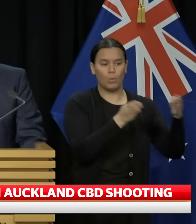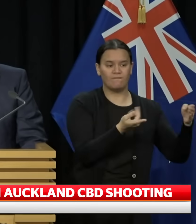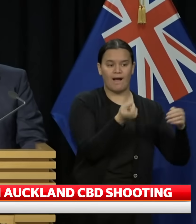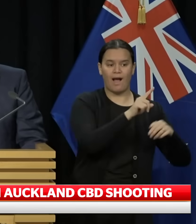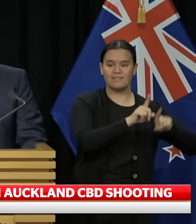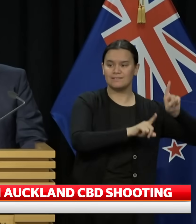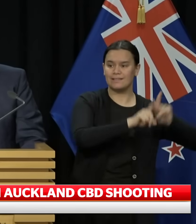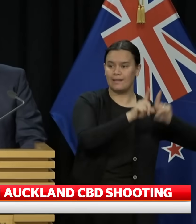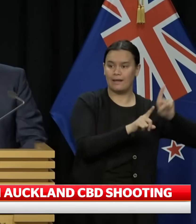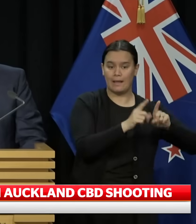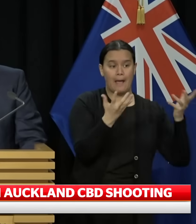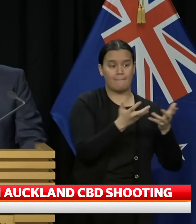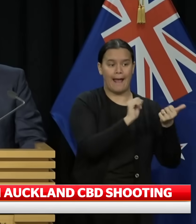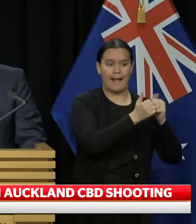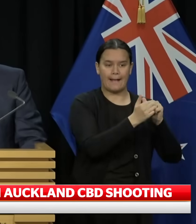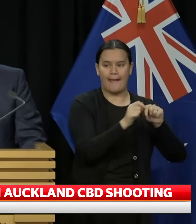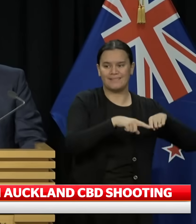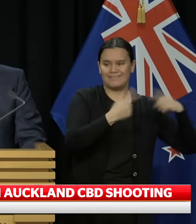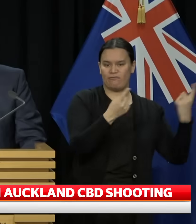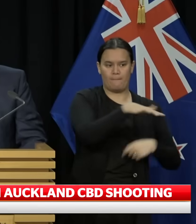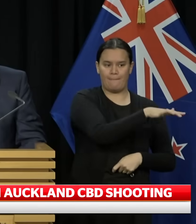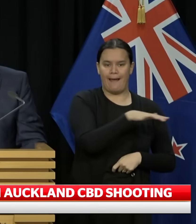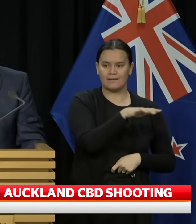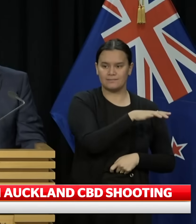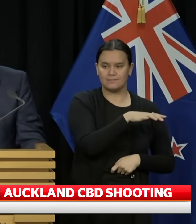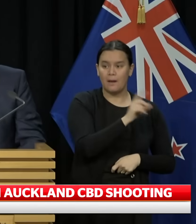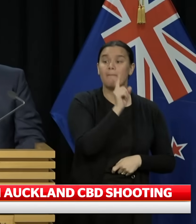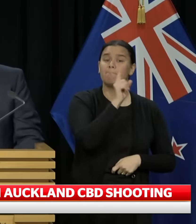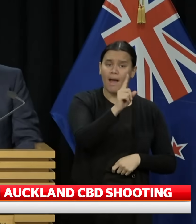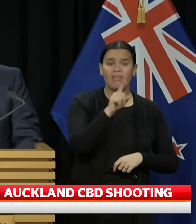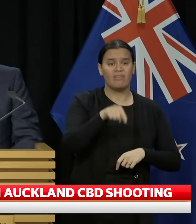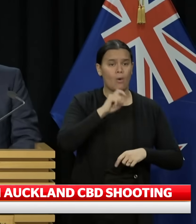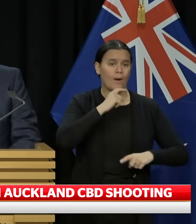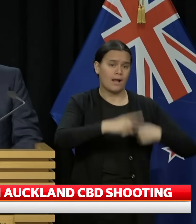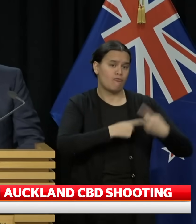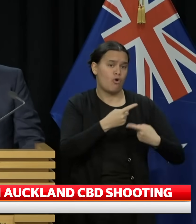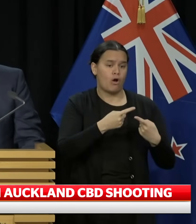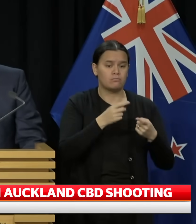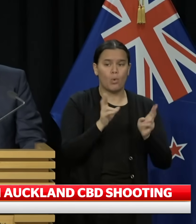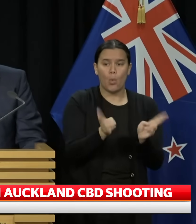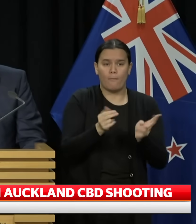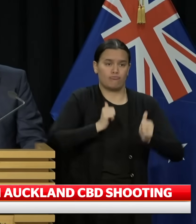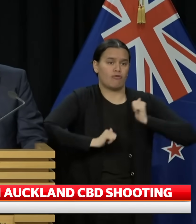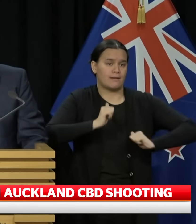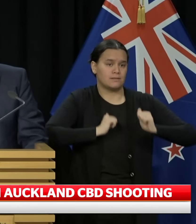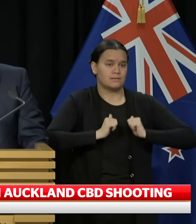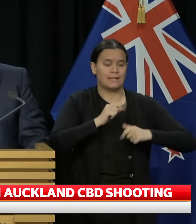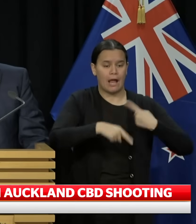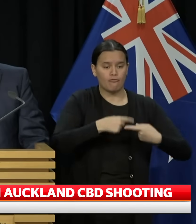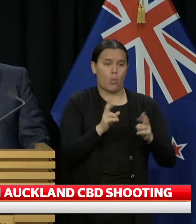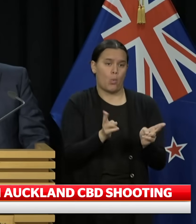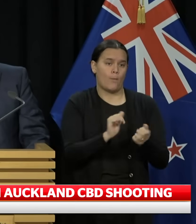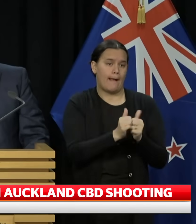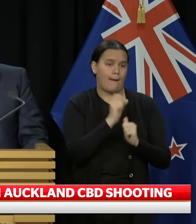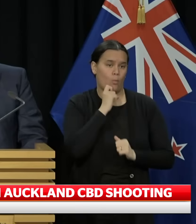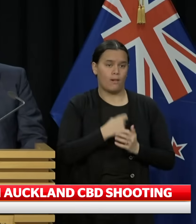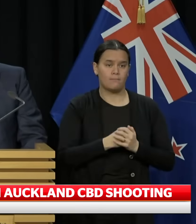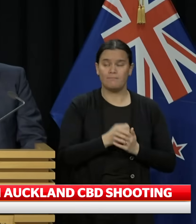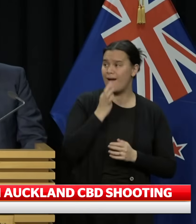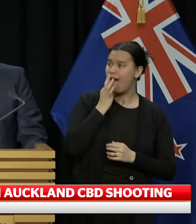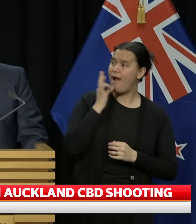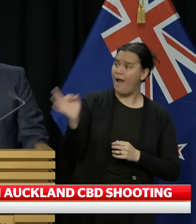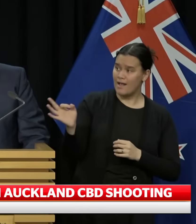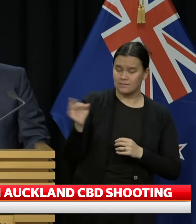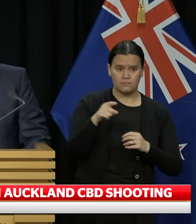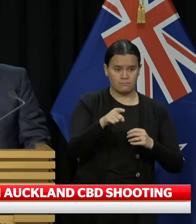next few hours, do what they were always going to do, go to training, go to play, and so on. Do you know how many teams were within that cordon and have been